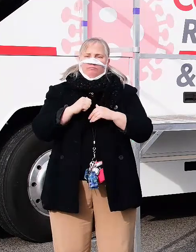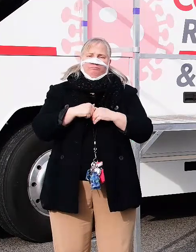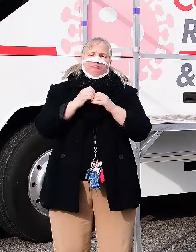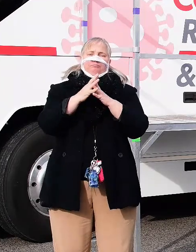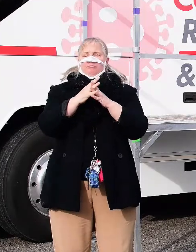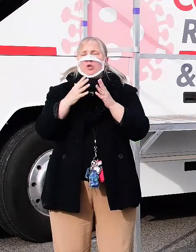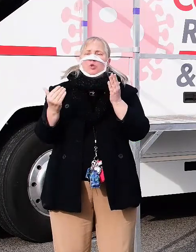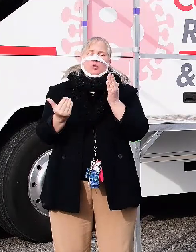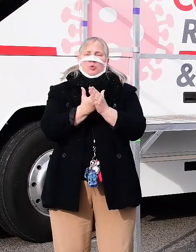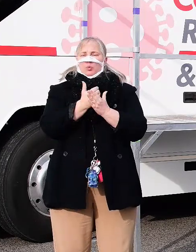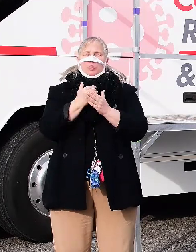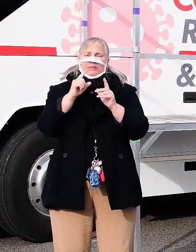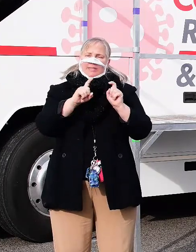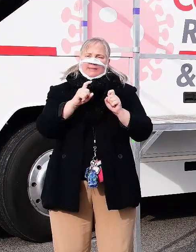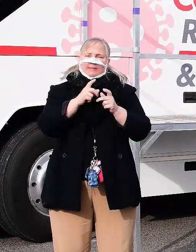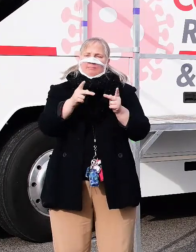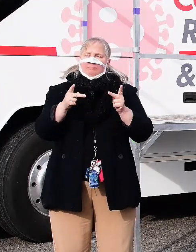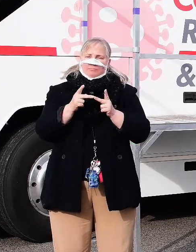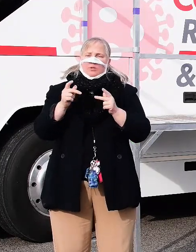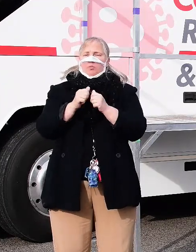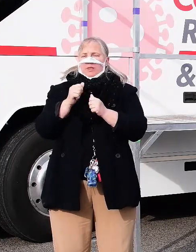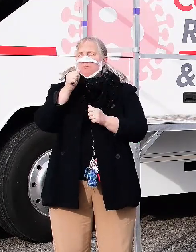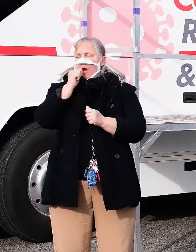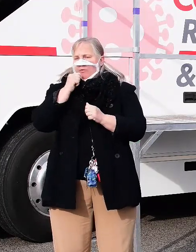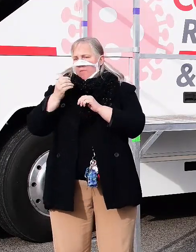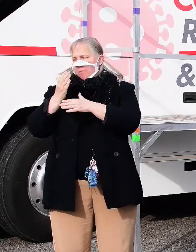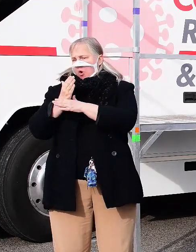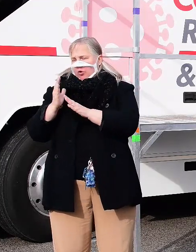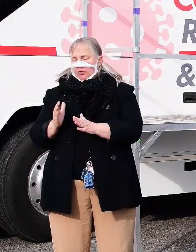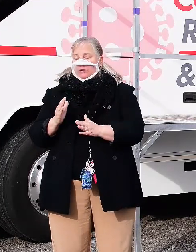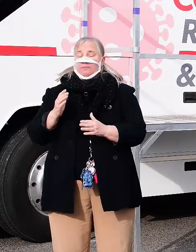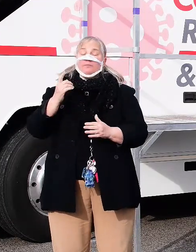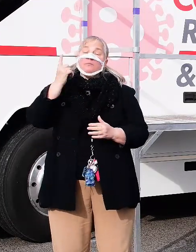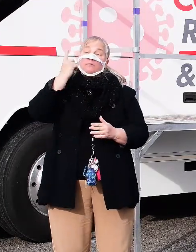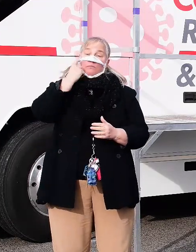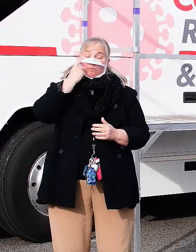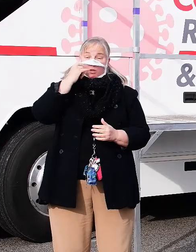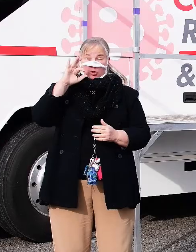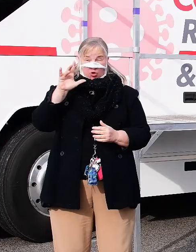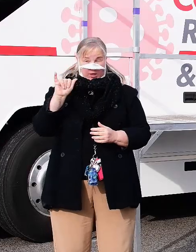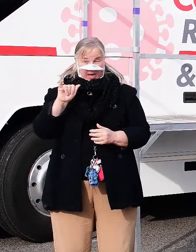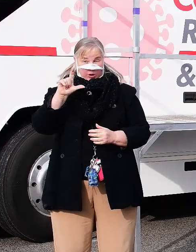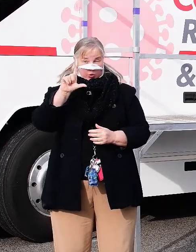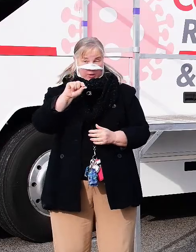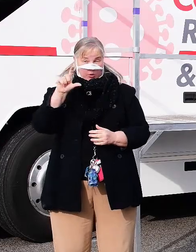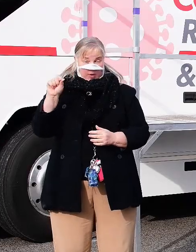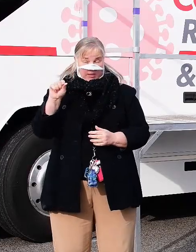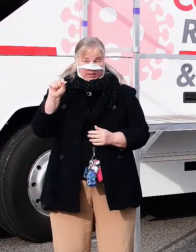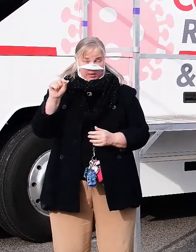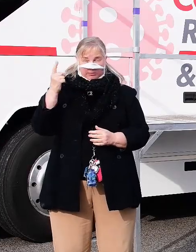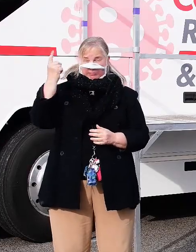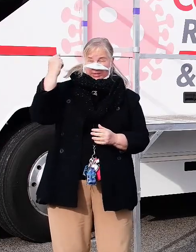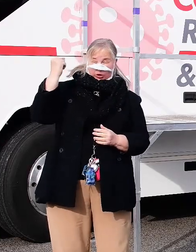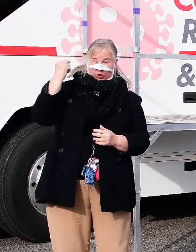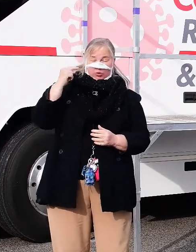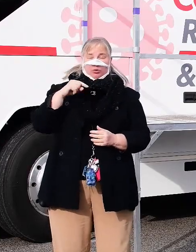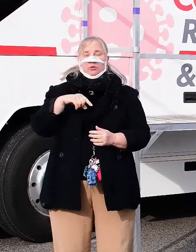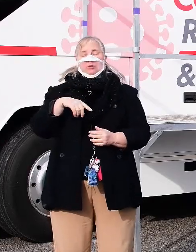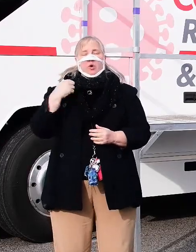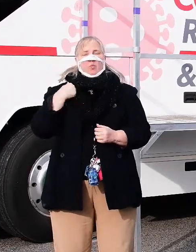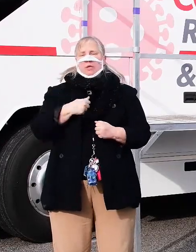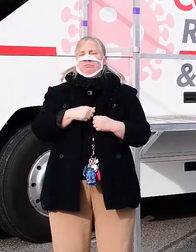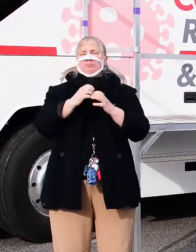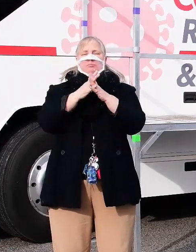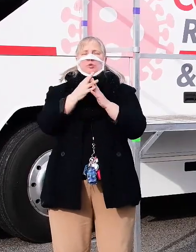with our private partners. In July of 2020, we stood up 2